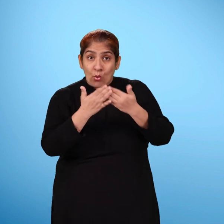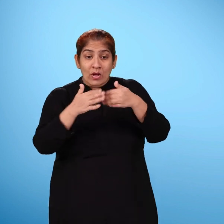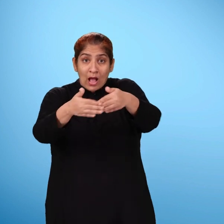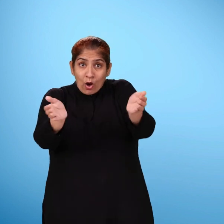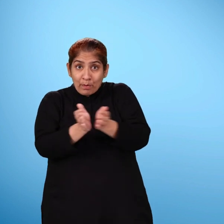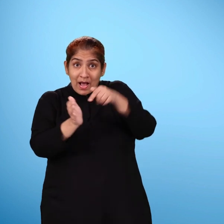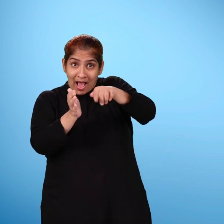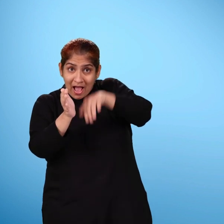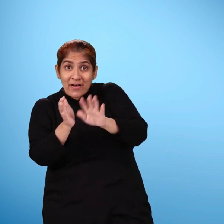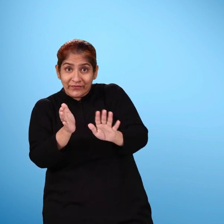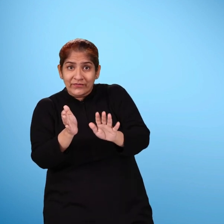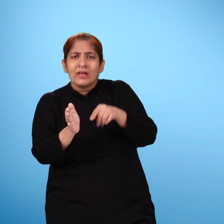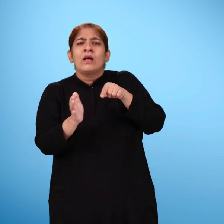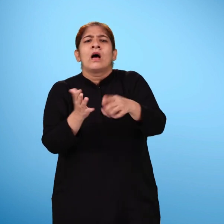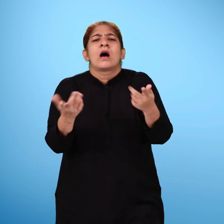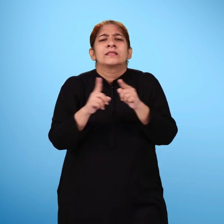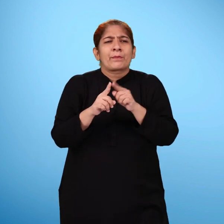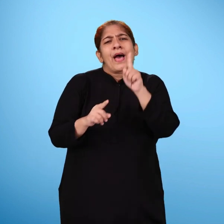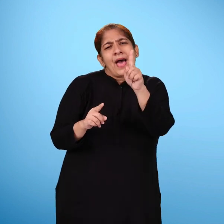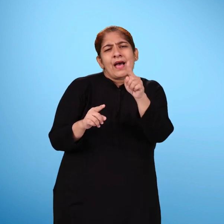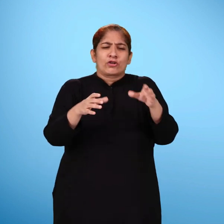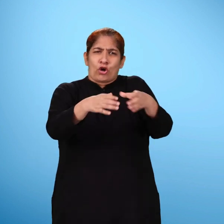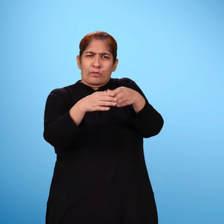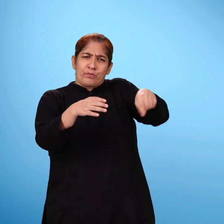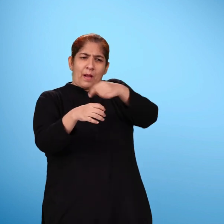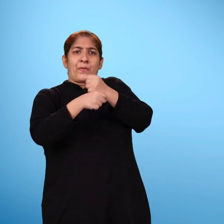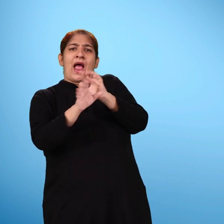Strengthen school-community relationship for supporting teachers.